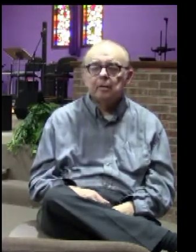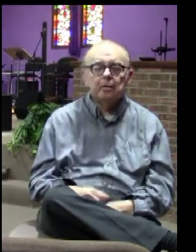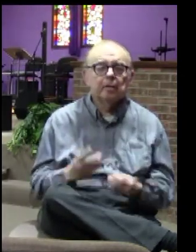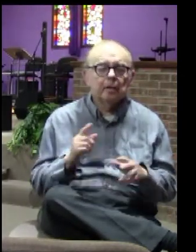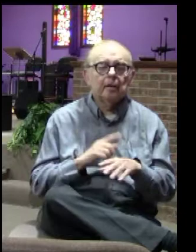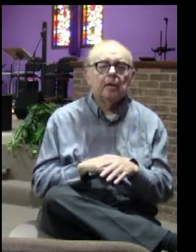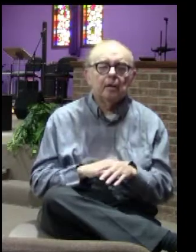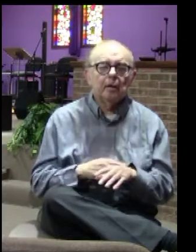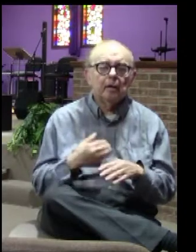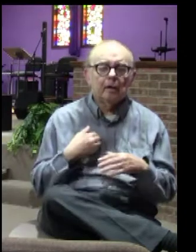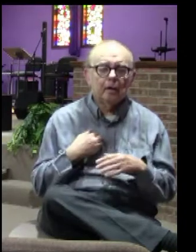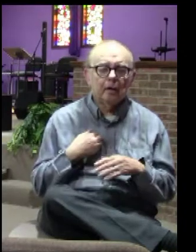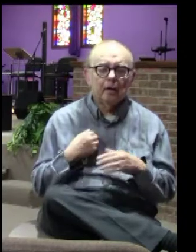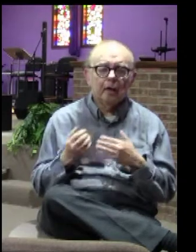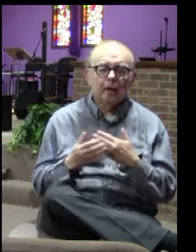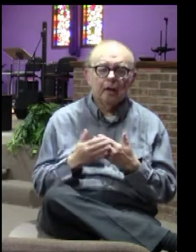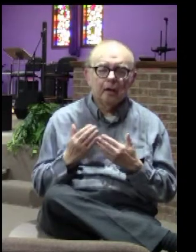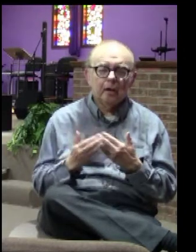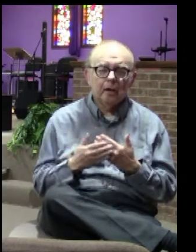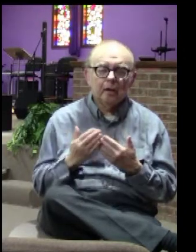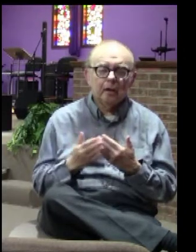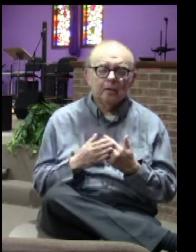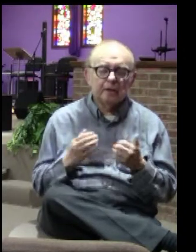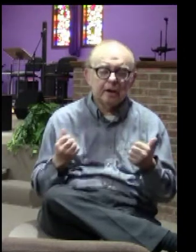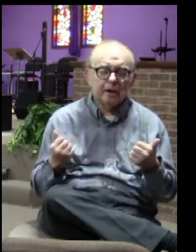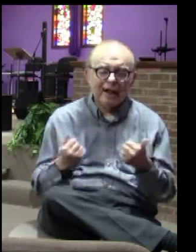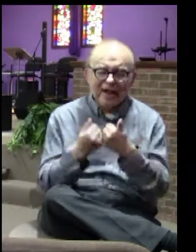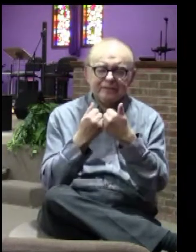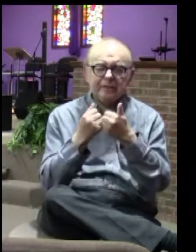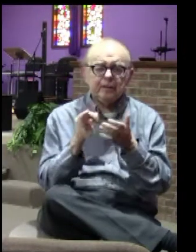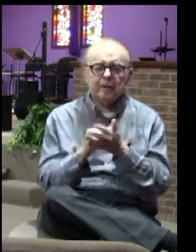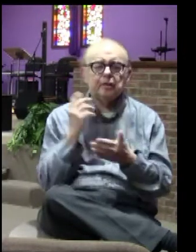How many times have you almost been in a wreck that would have killed you?